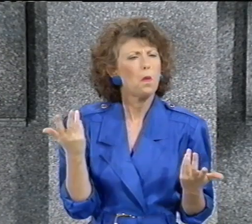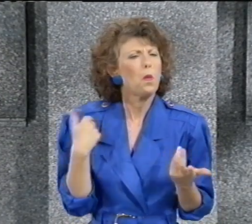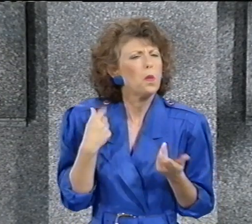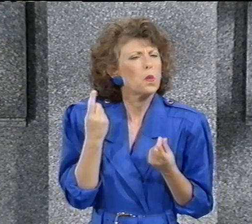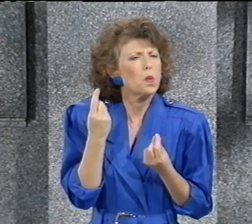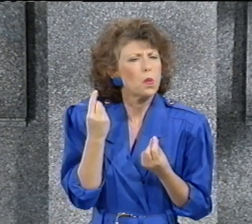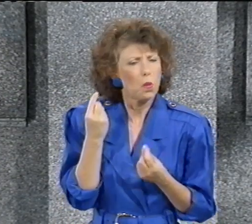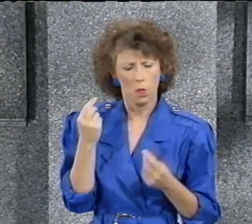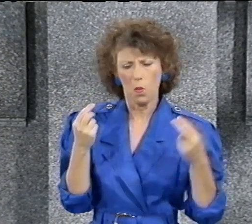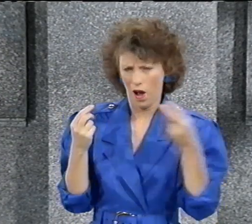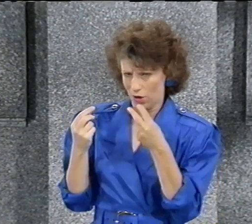Watch what I'm doing.